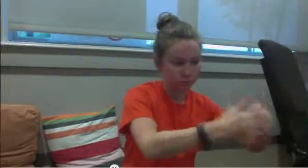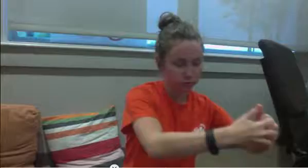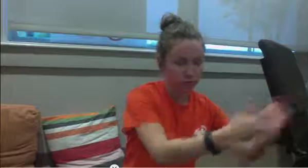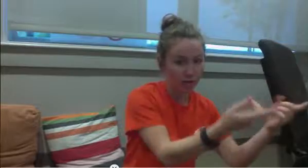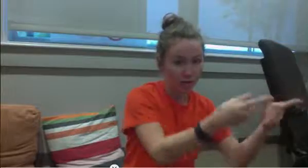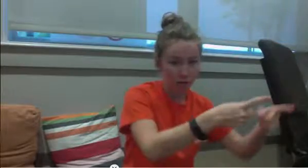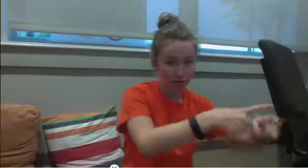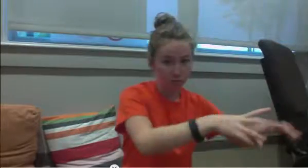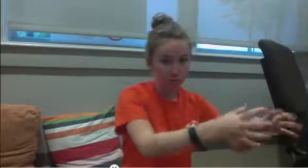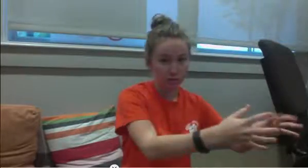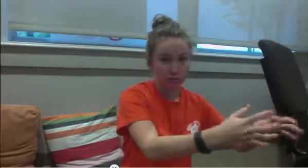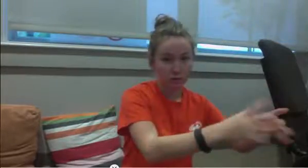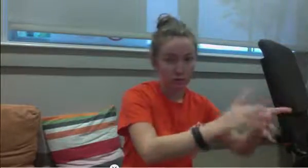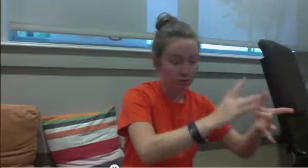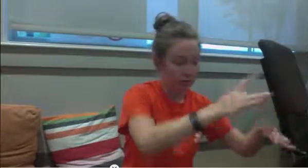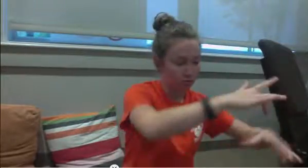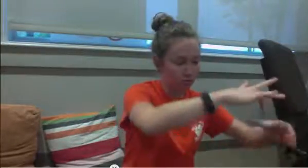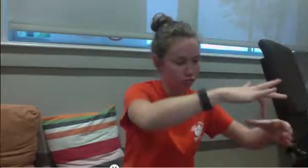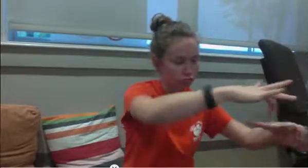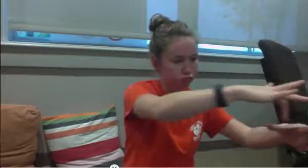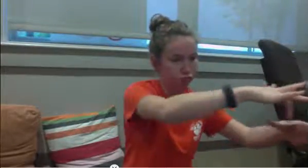things started to fit together.